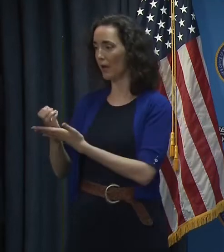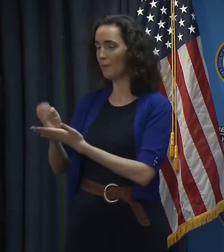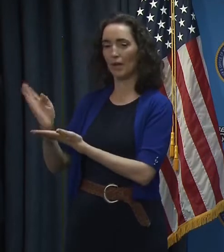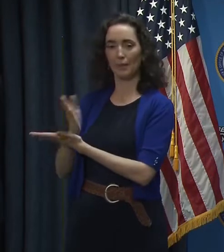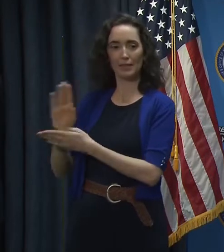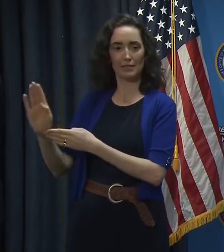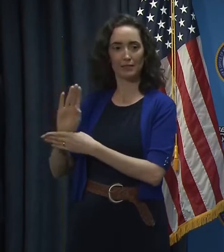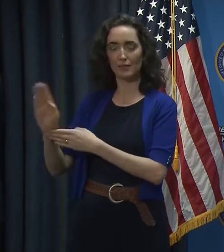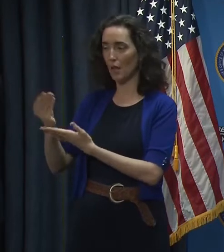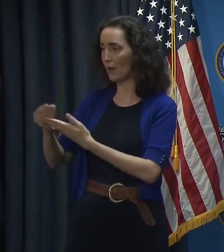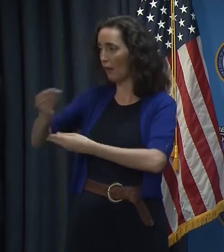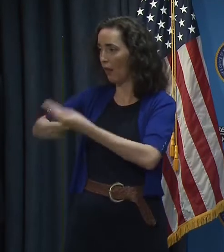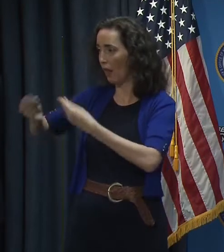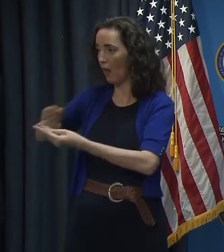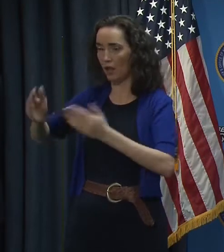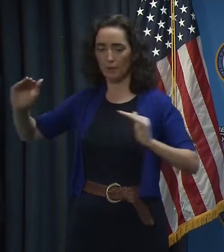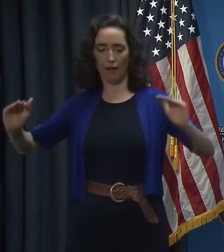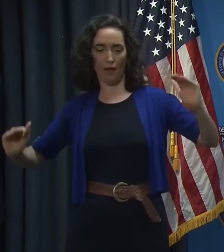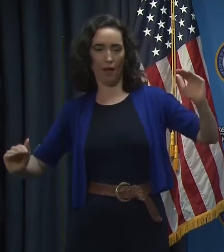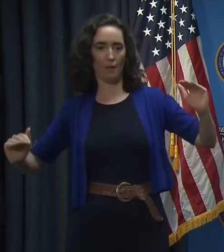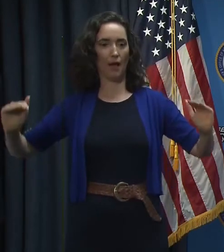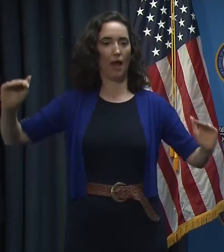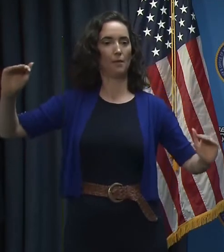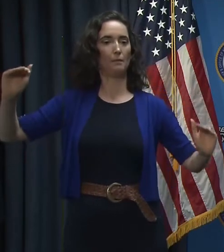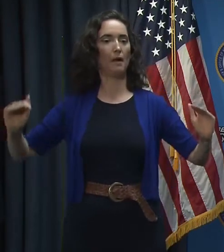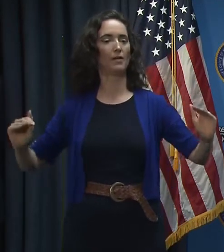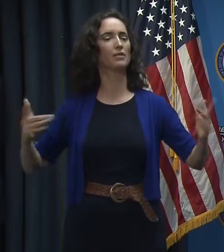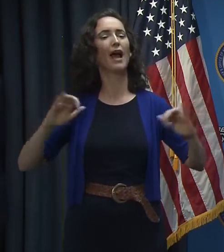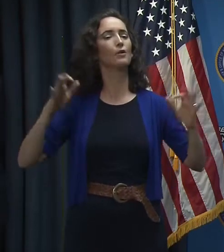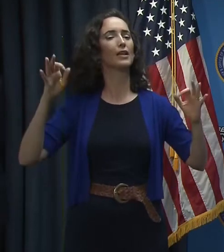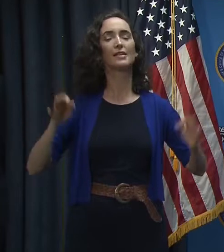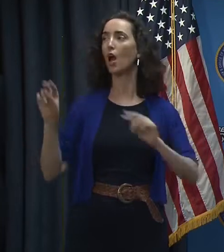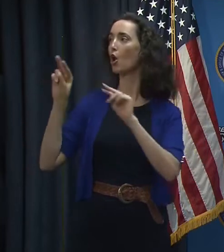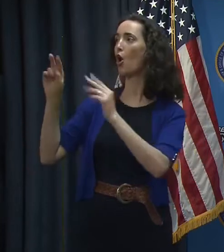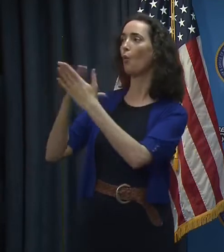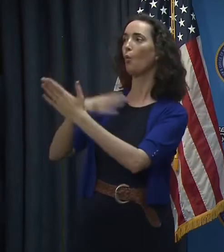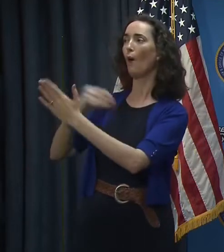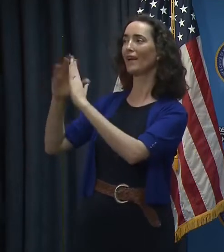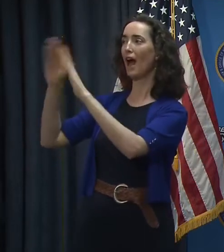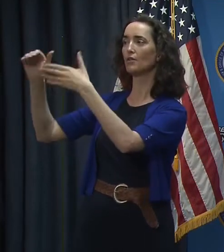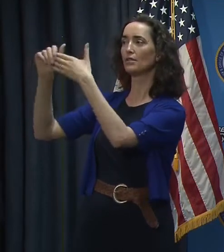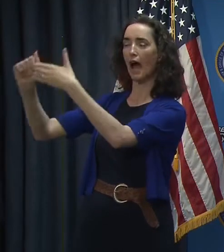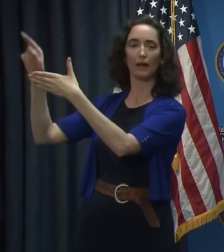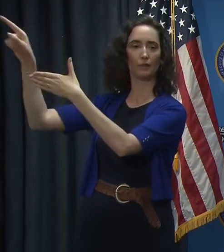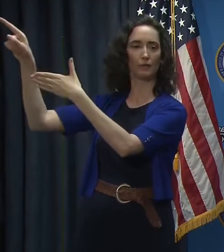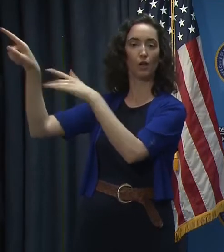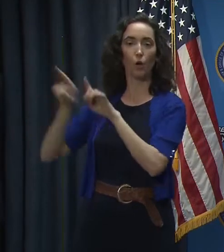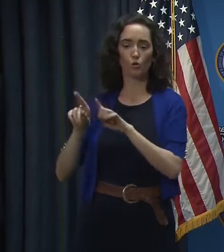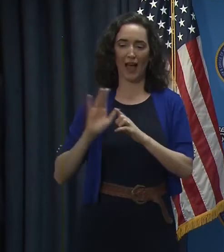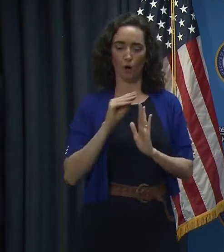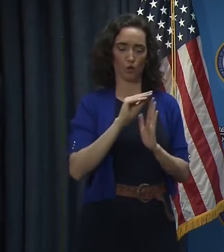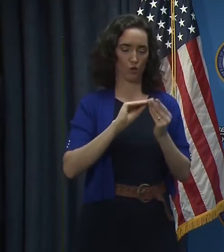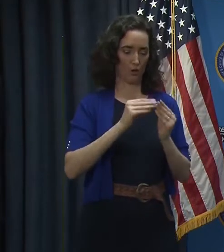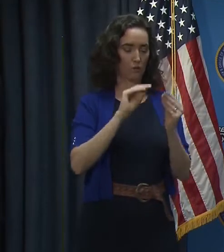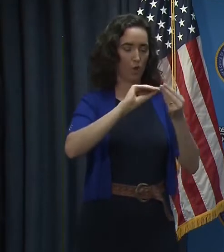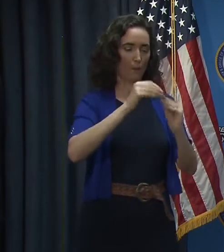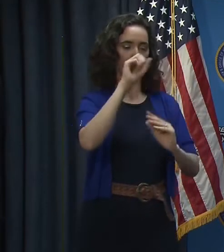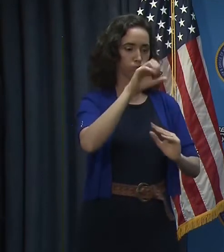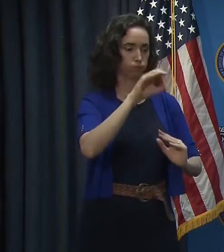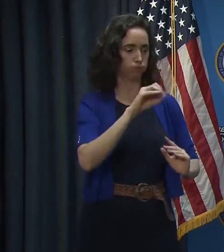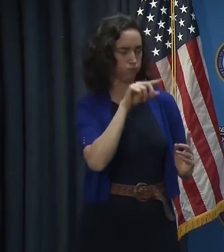those decisions, you look at the White House guidance. You look at the numbers, where we are over the last 14 days,